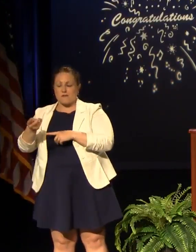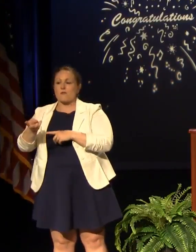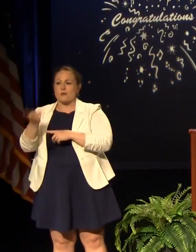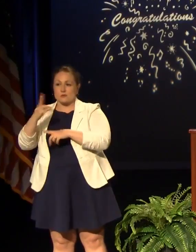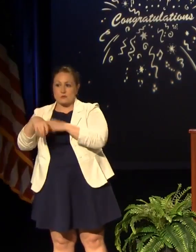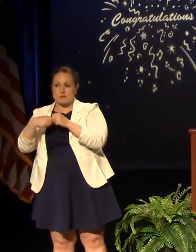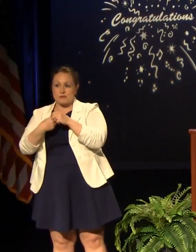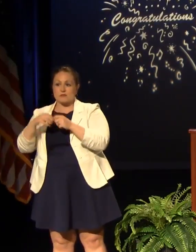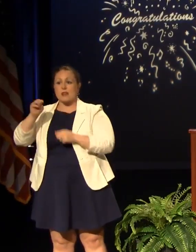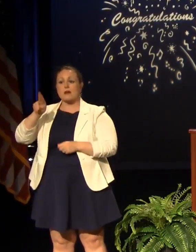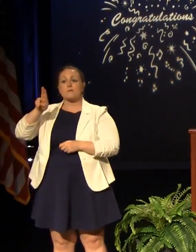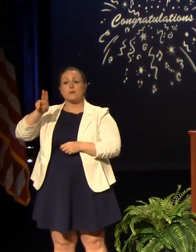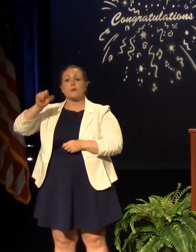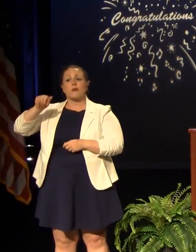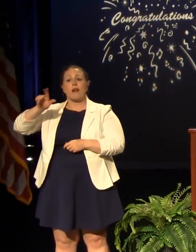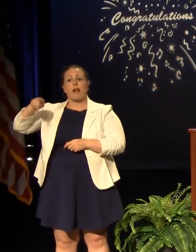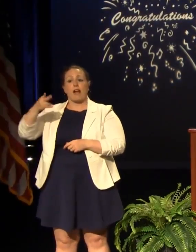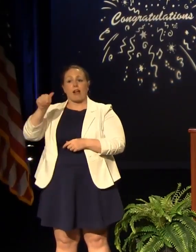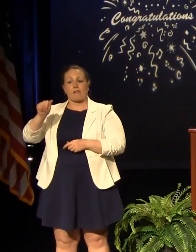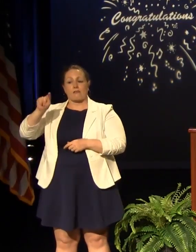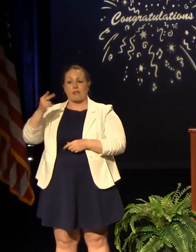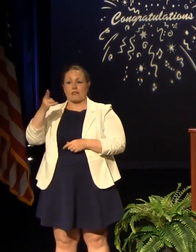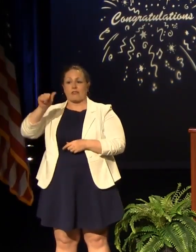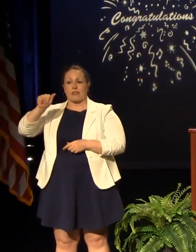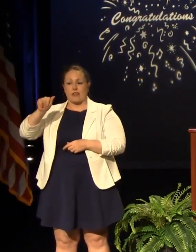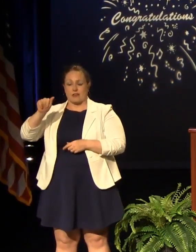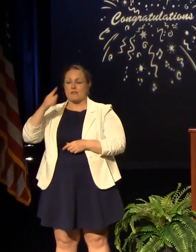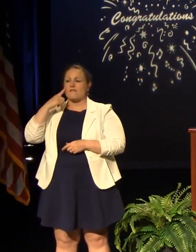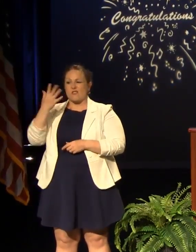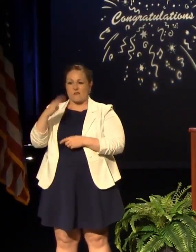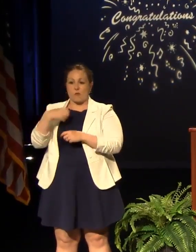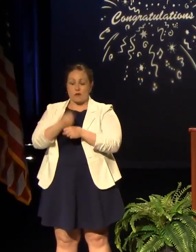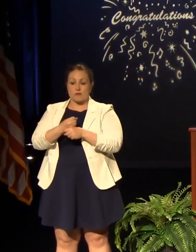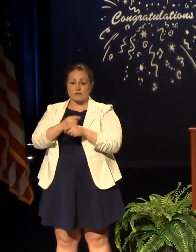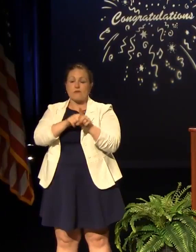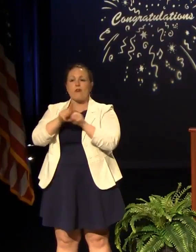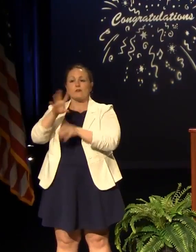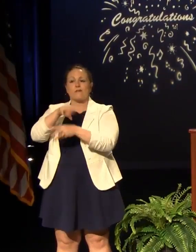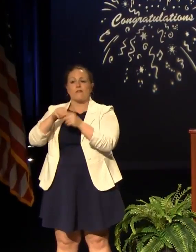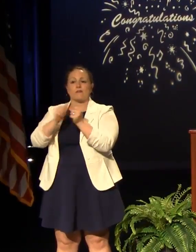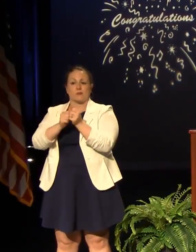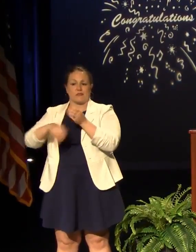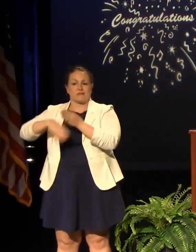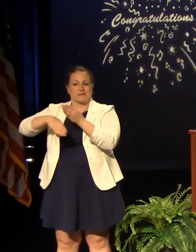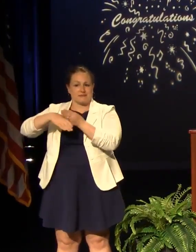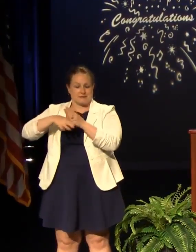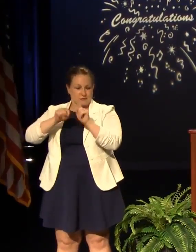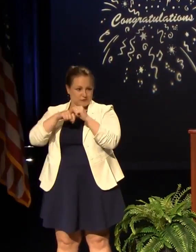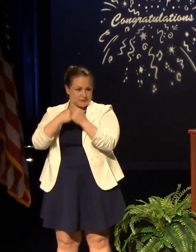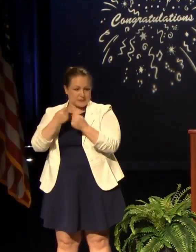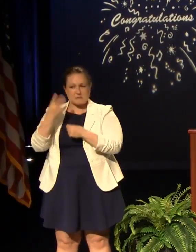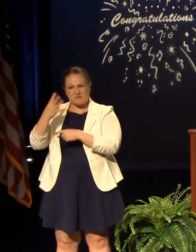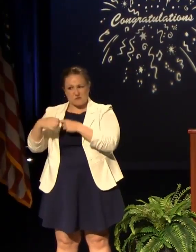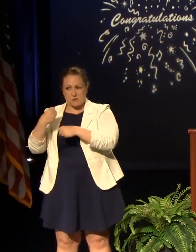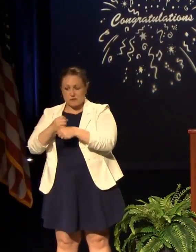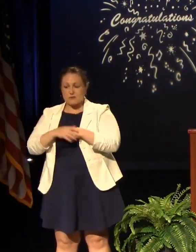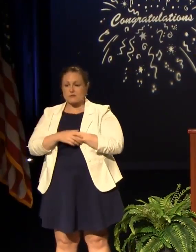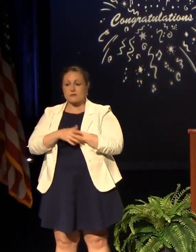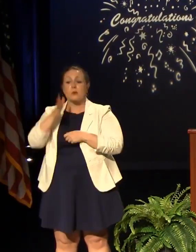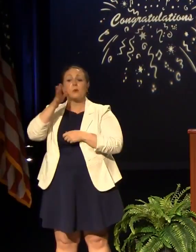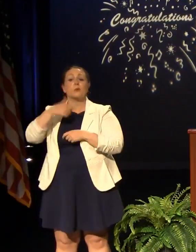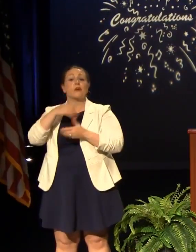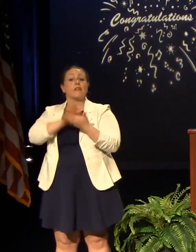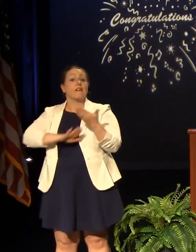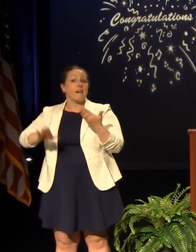4 years. Madison is a four-year varsity soccer player as well. Madison will be attending University of Michigan Ann